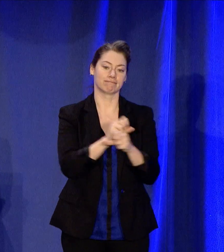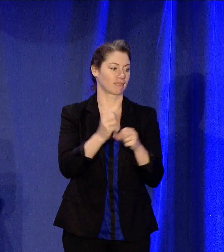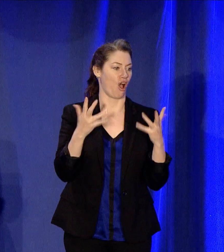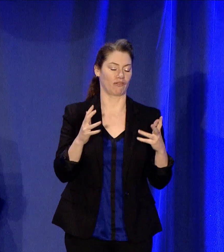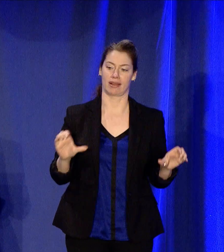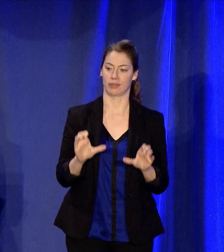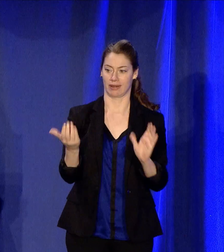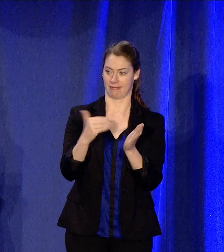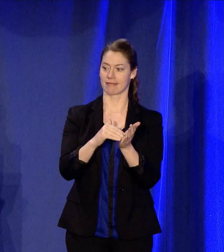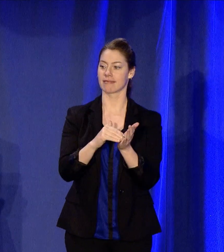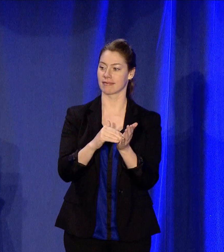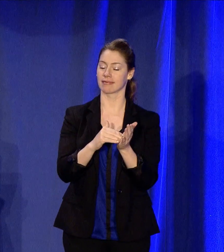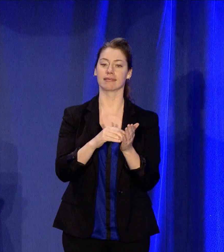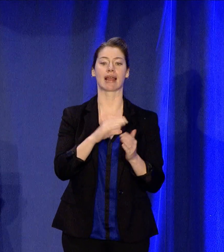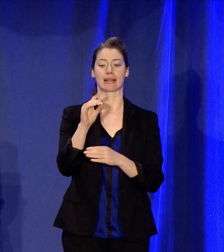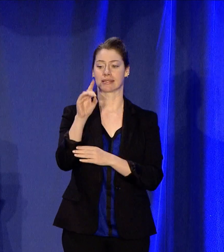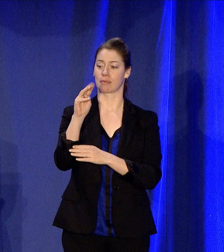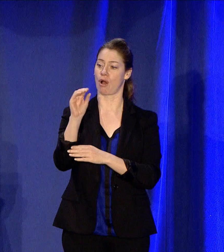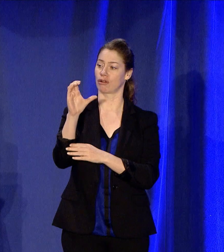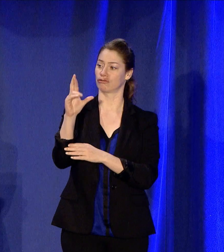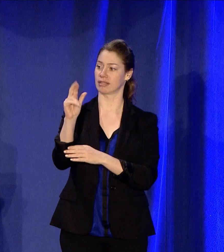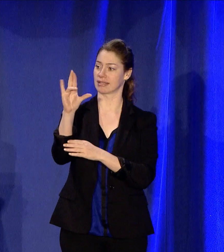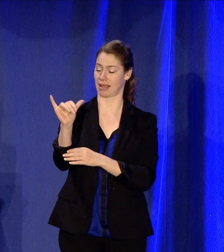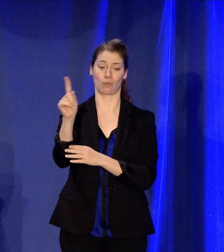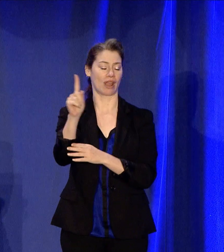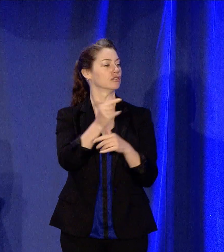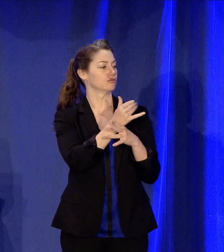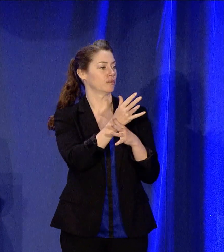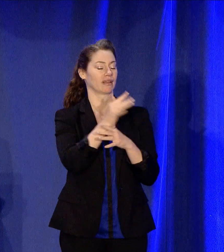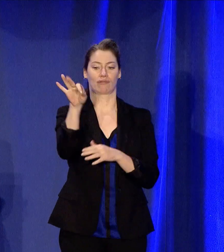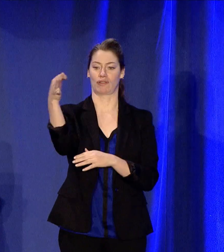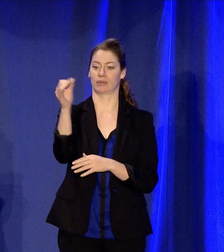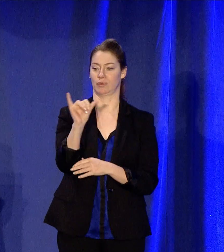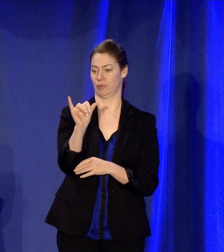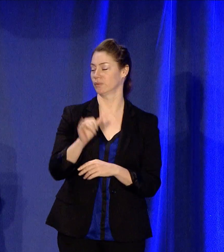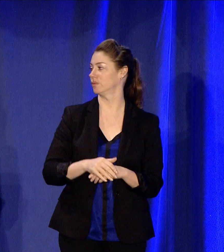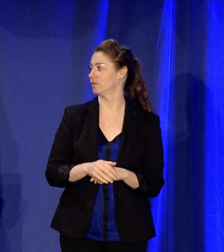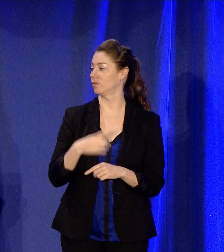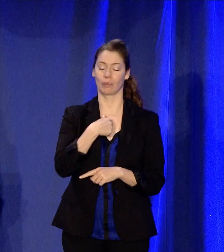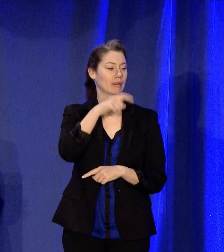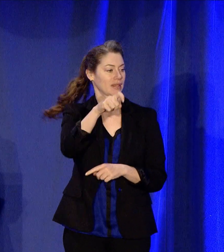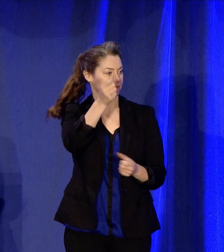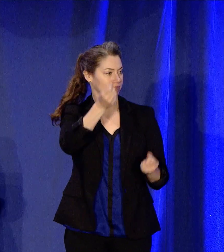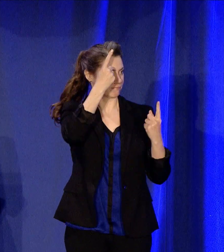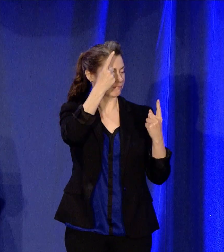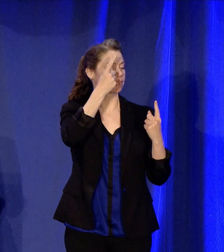already in democracies like Germany and France. We must